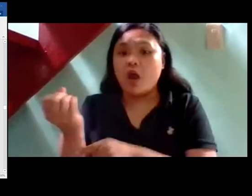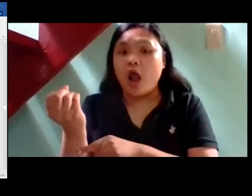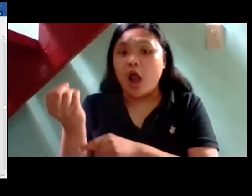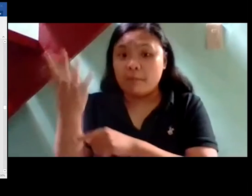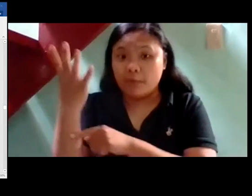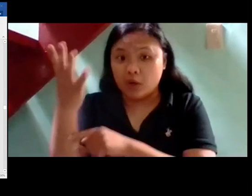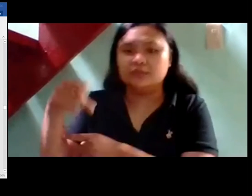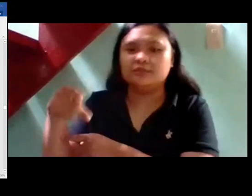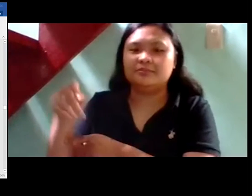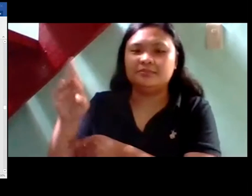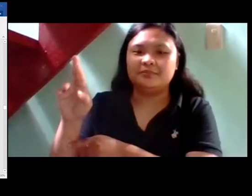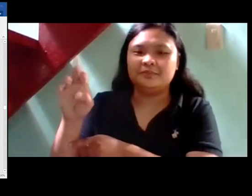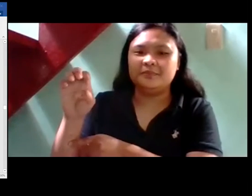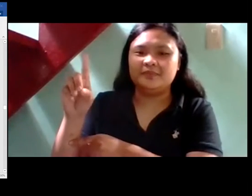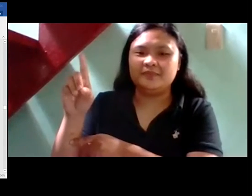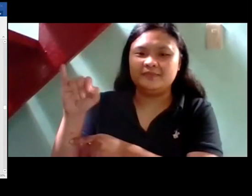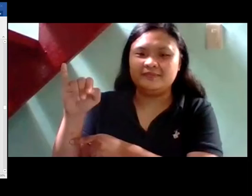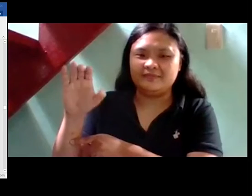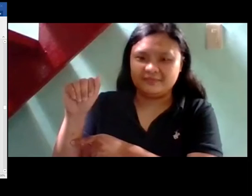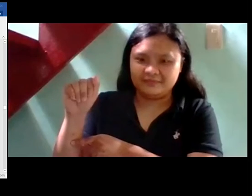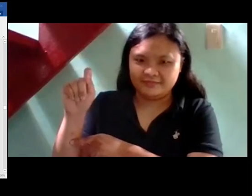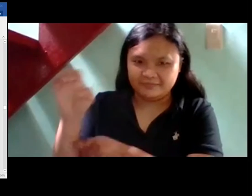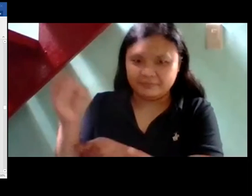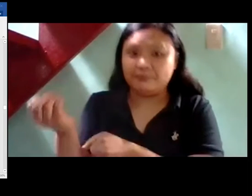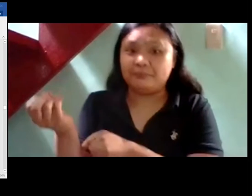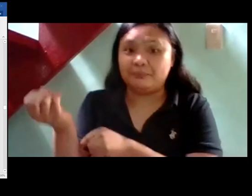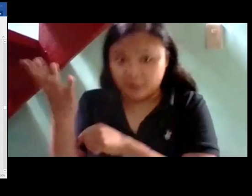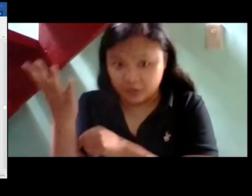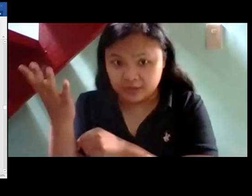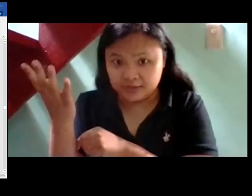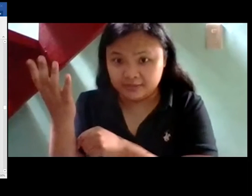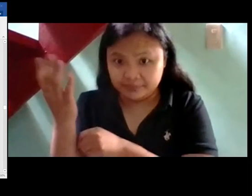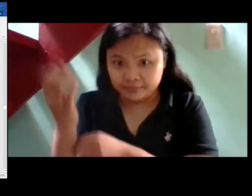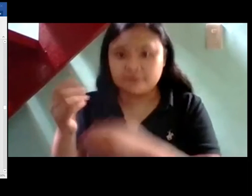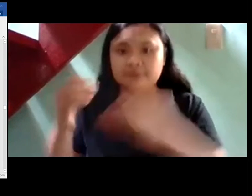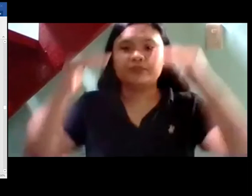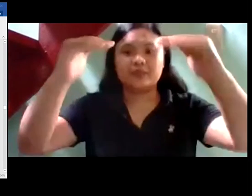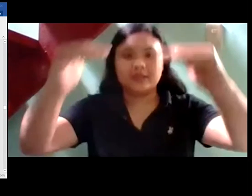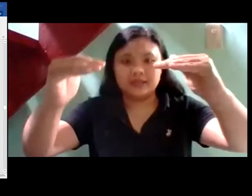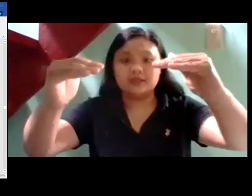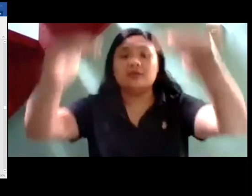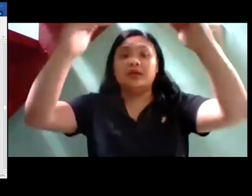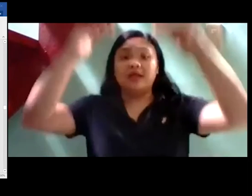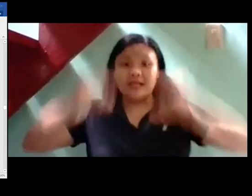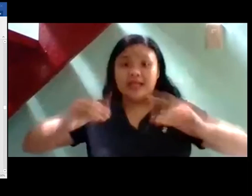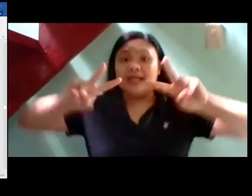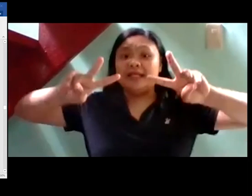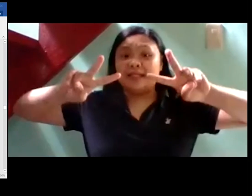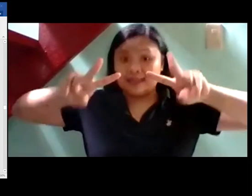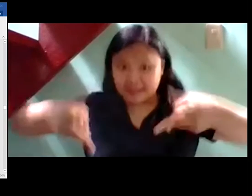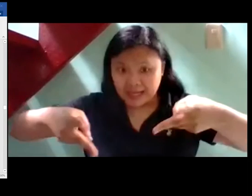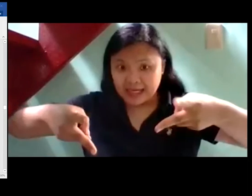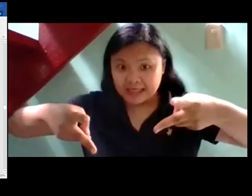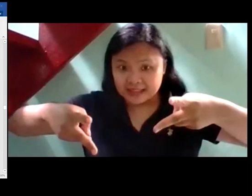subject. How much is the predicate? So that's the